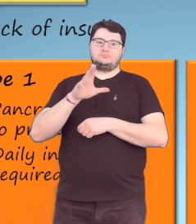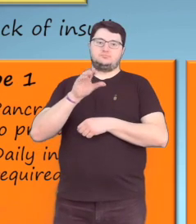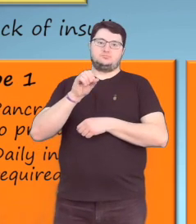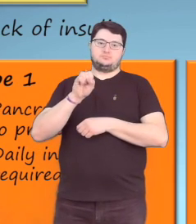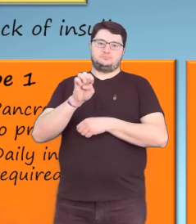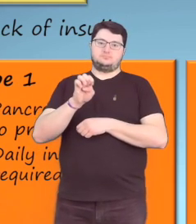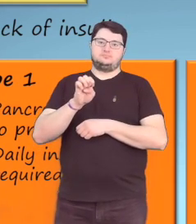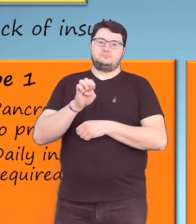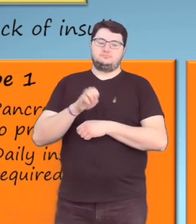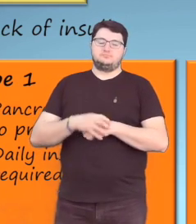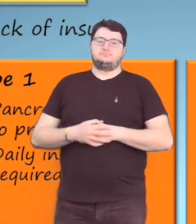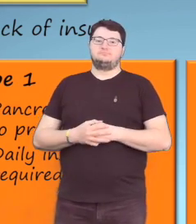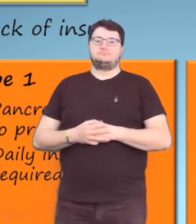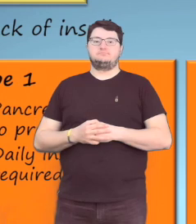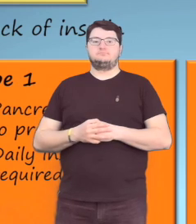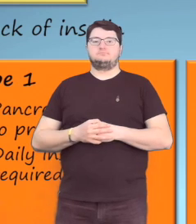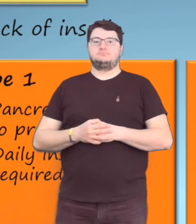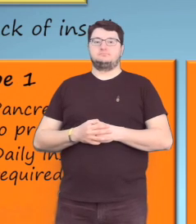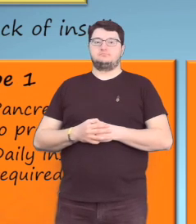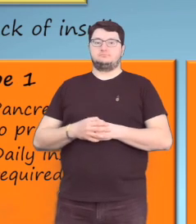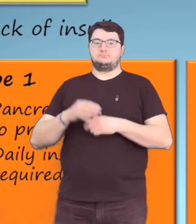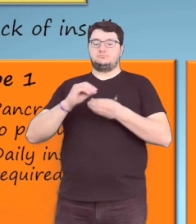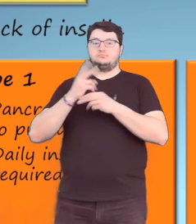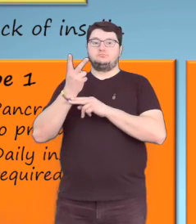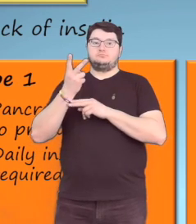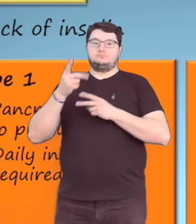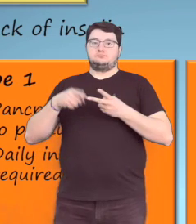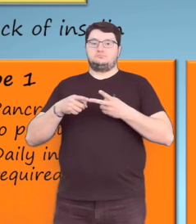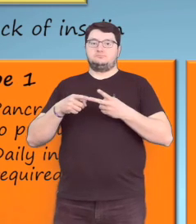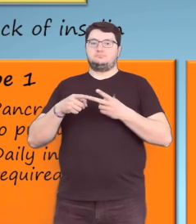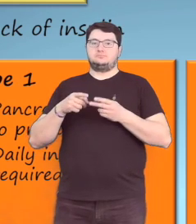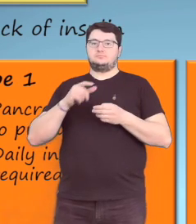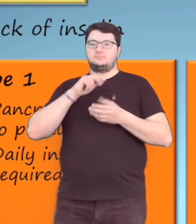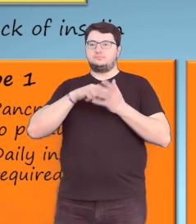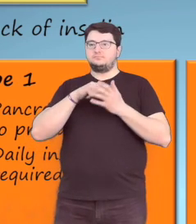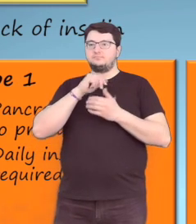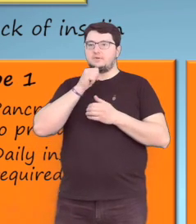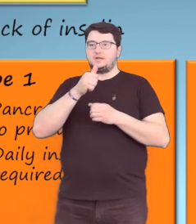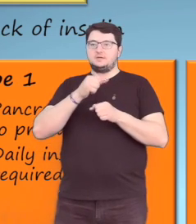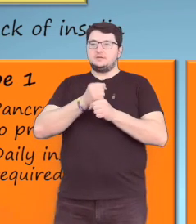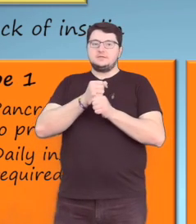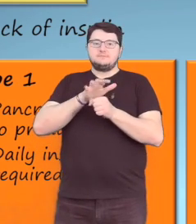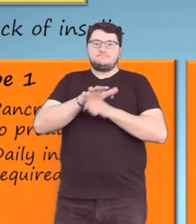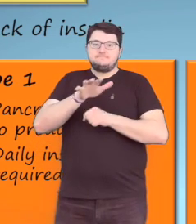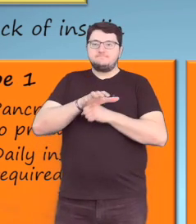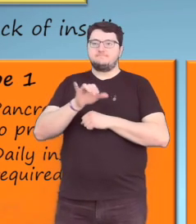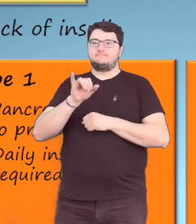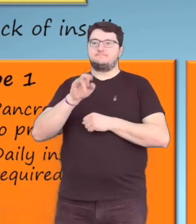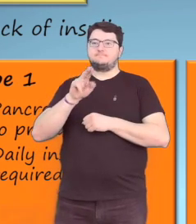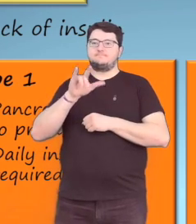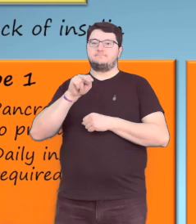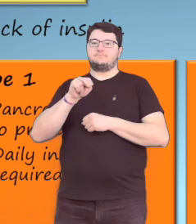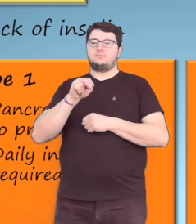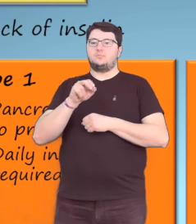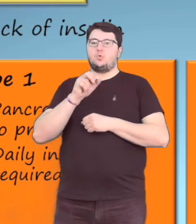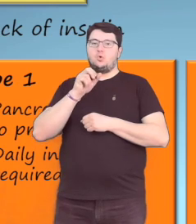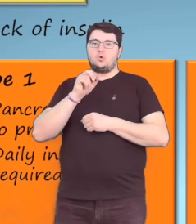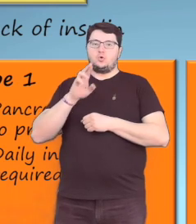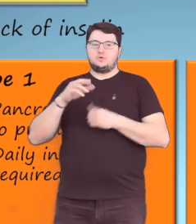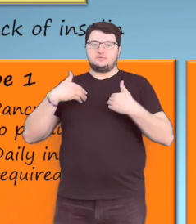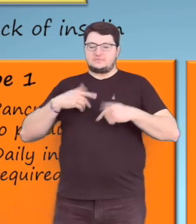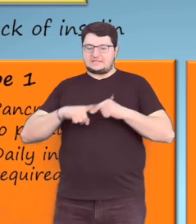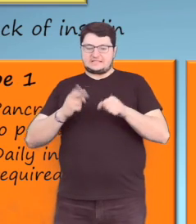Type 2 diabetes occurs when the pancreas does not produce enough insulin or when the body does not effectively use it.